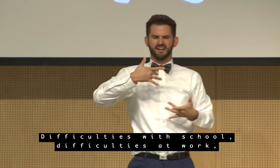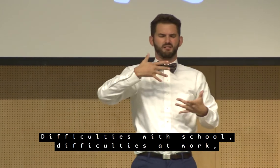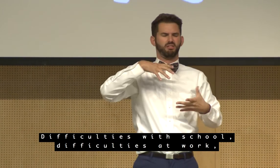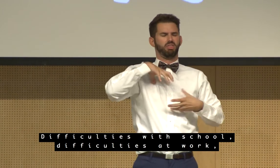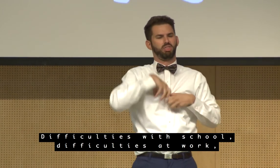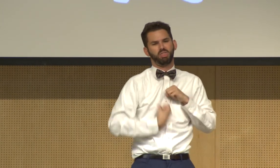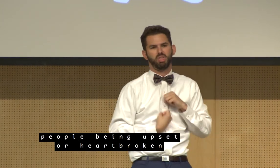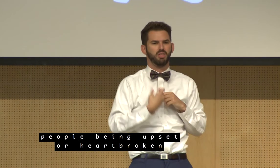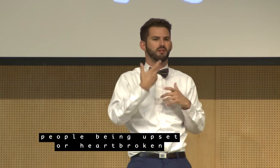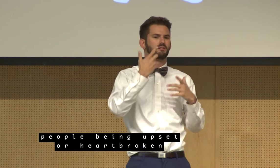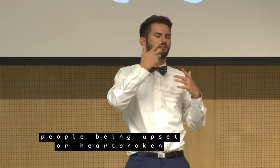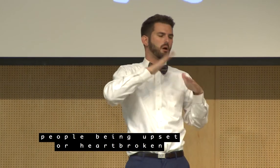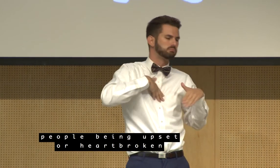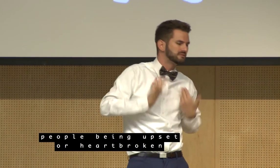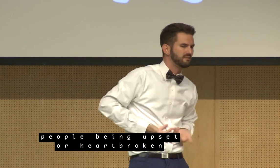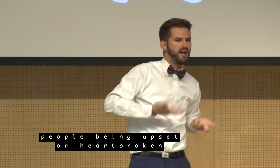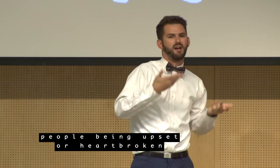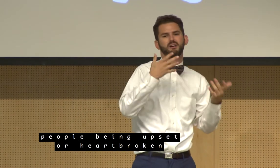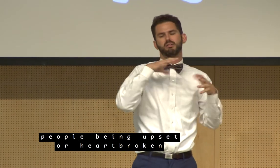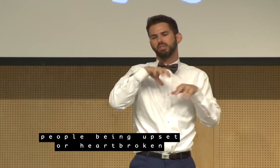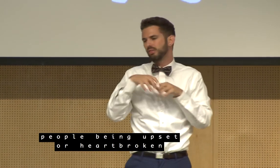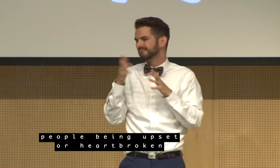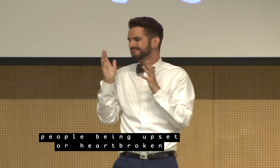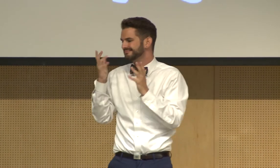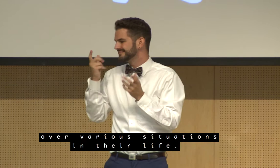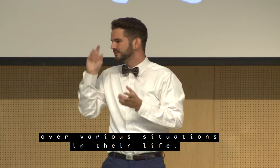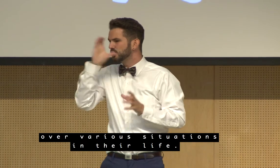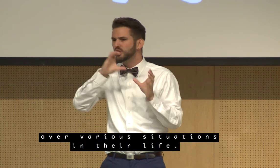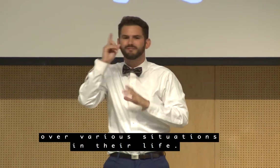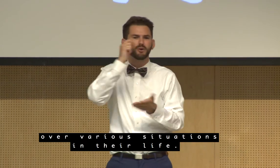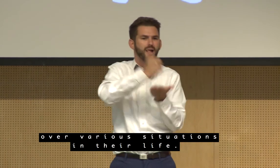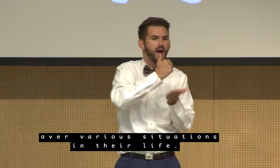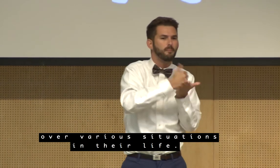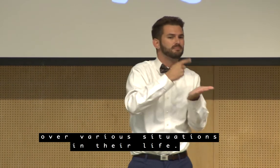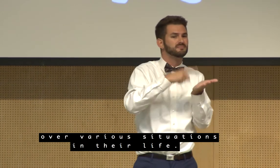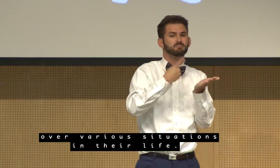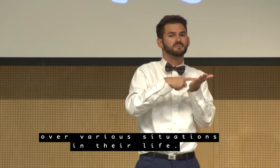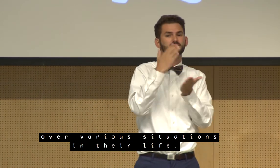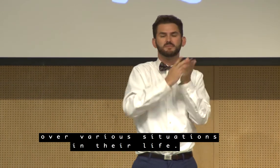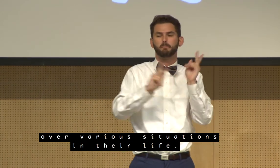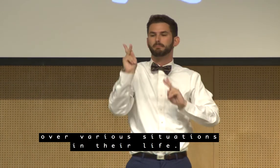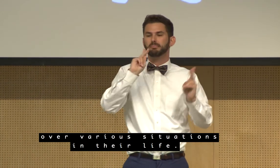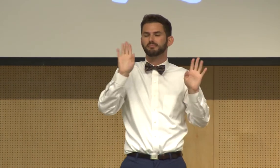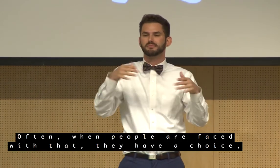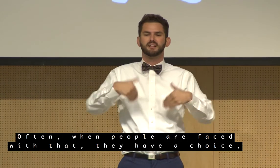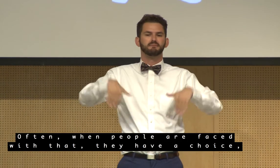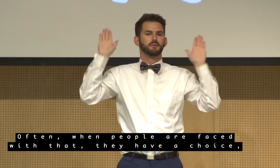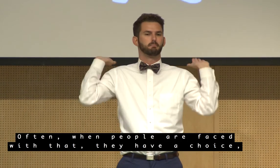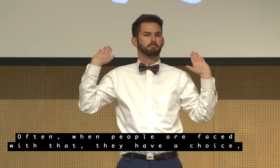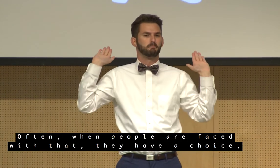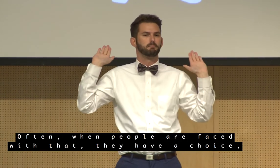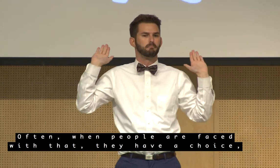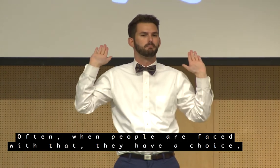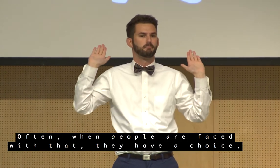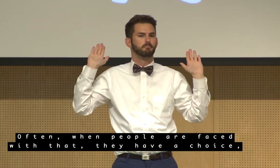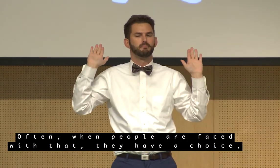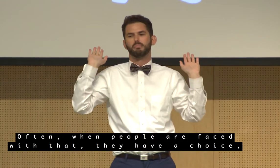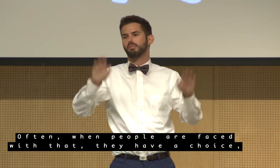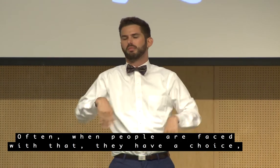difficulties at work, people being upset or heartbroken over various situations in their life. Often when people are faced with that, they